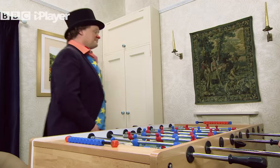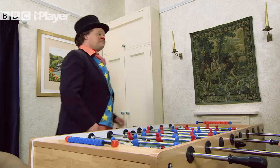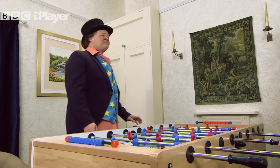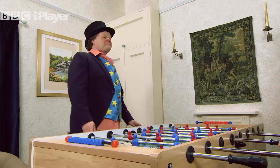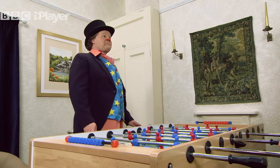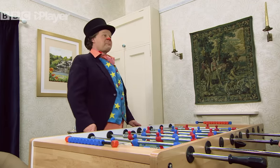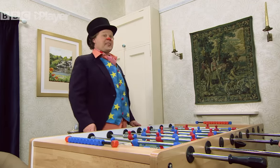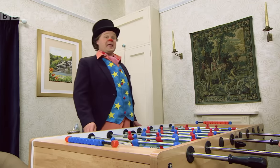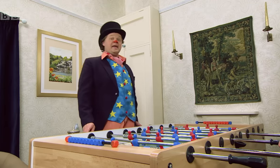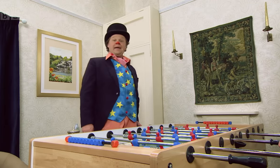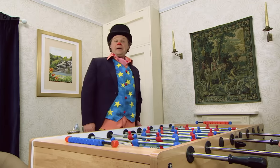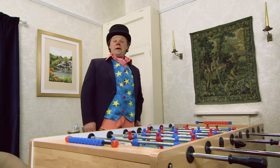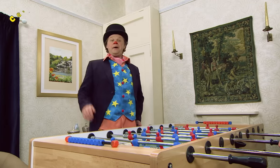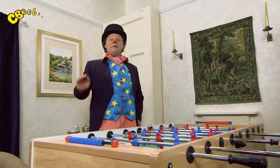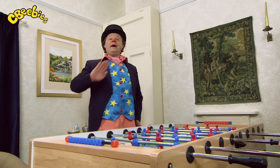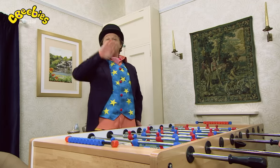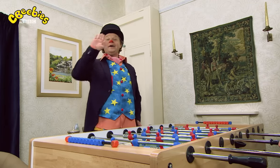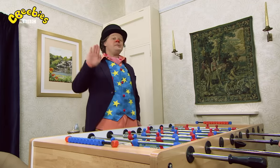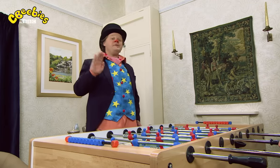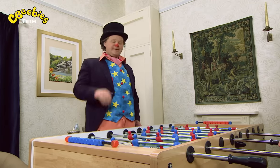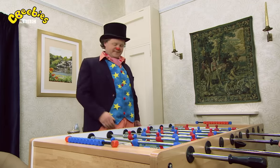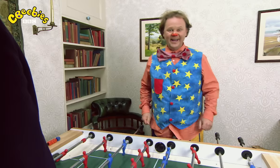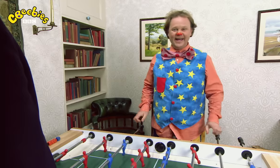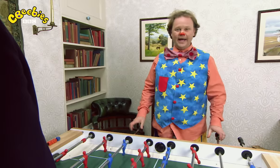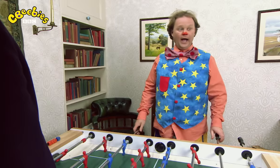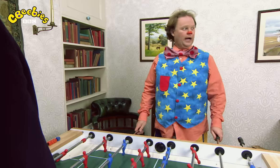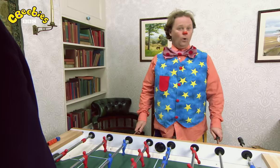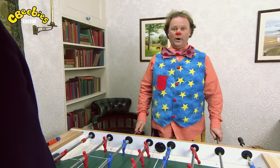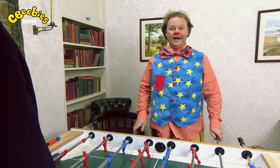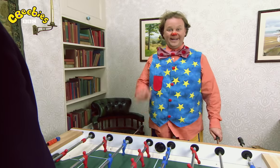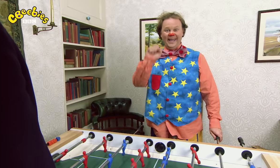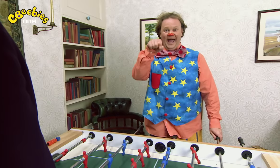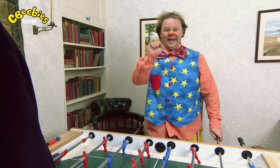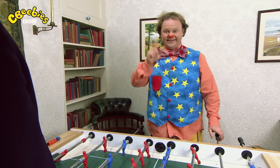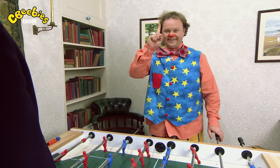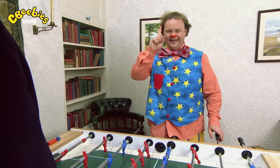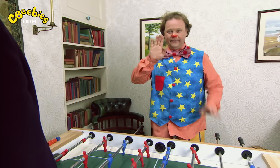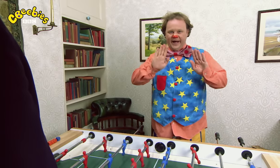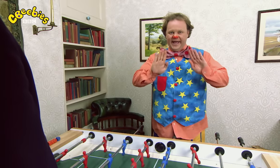Hello, Lord Tumble. Oh, hello. Do you have the ball? Oh, yes!